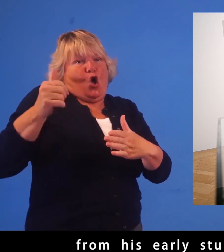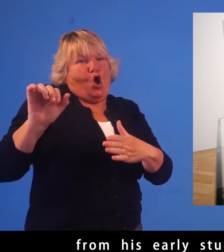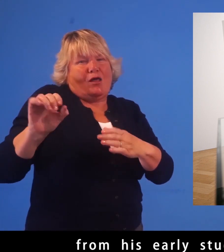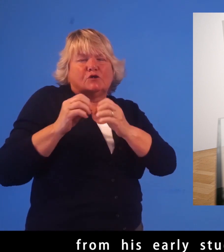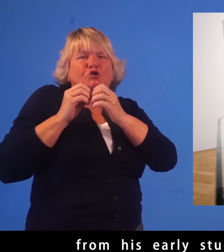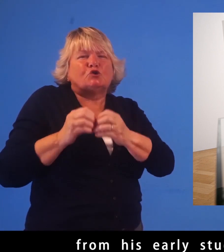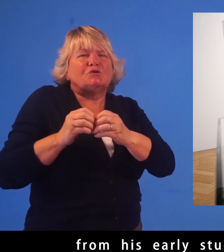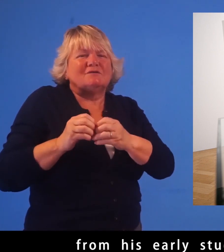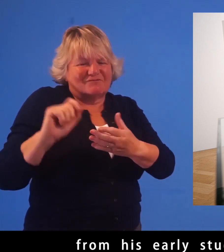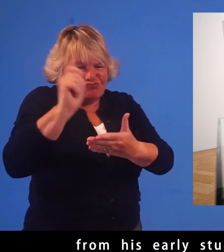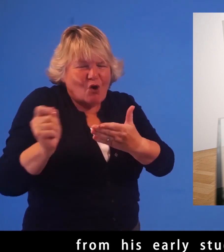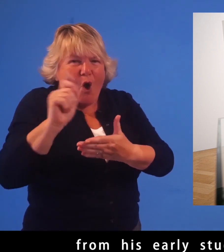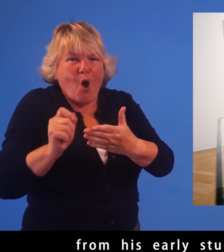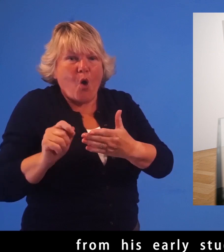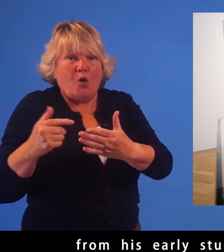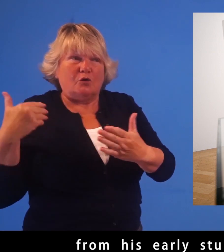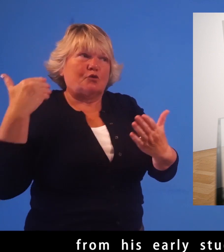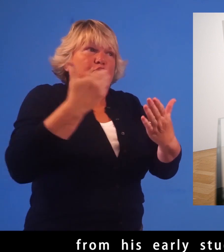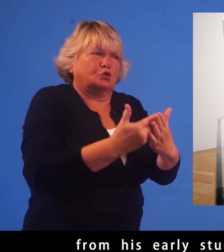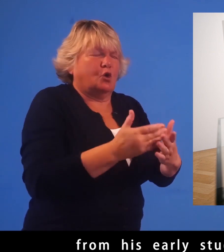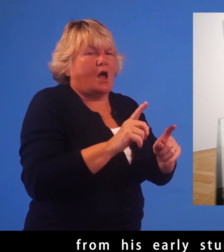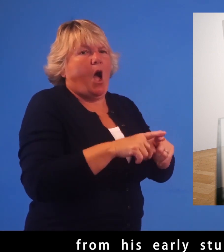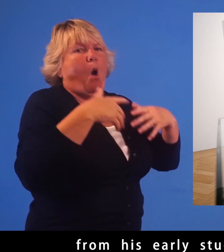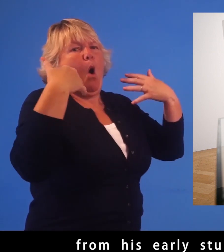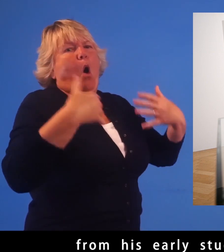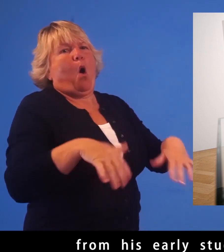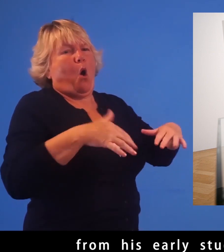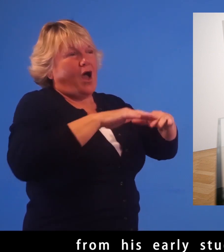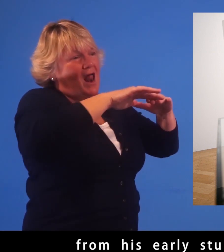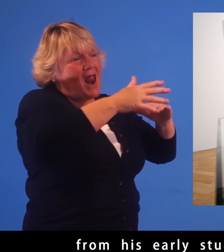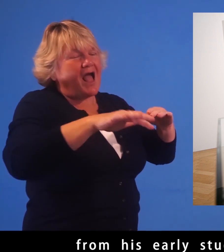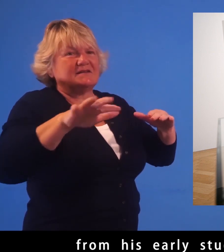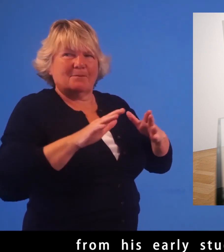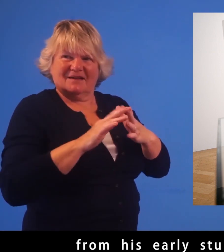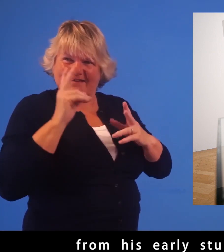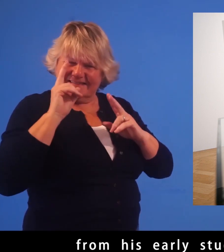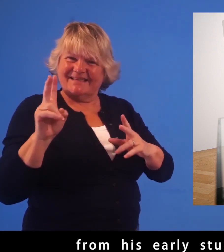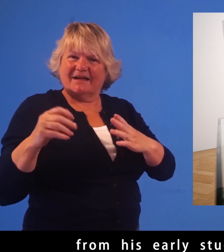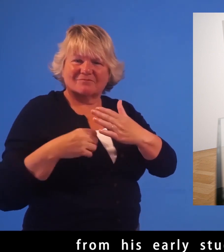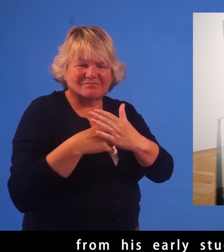From his early student compositions to the evocative landscapes of his maturity.